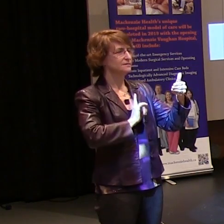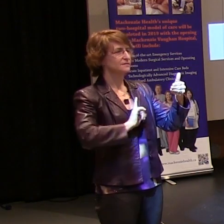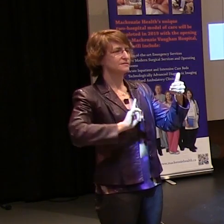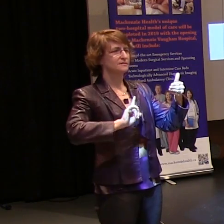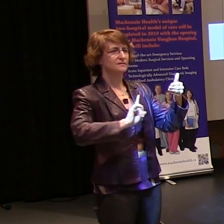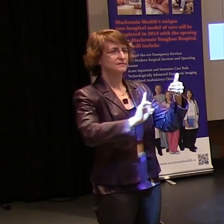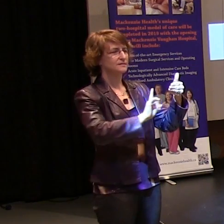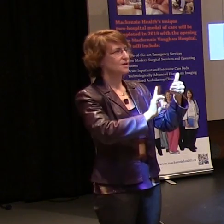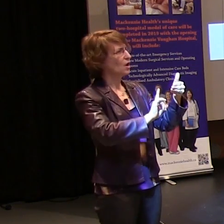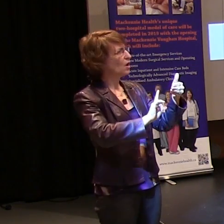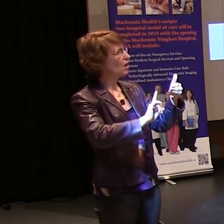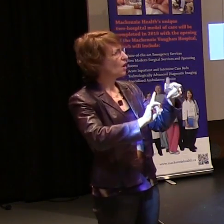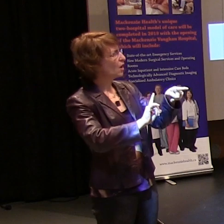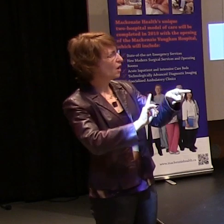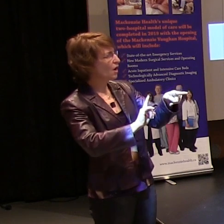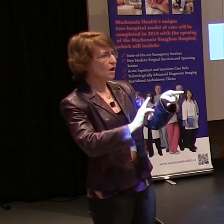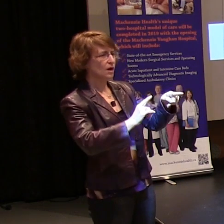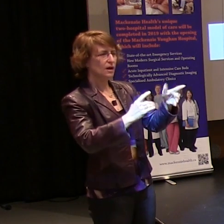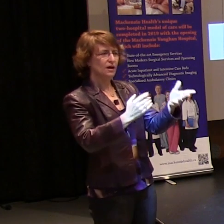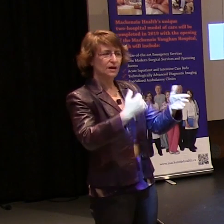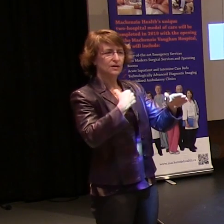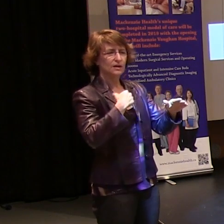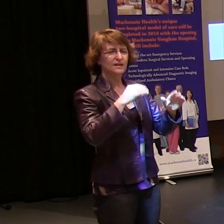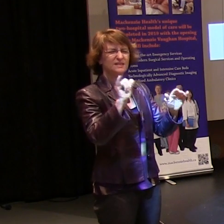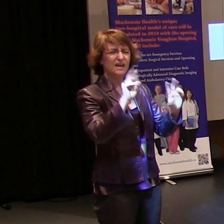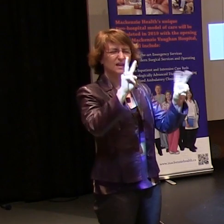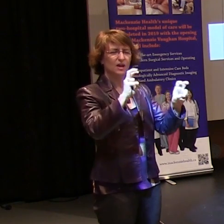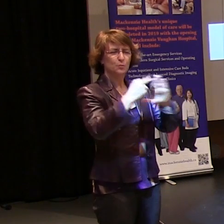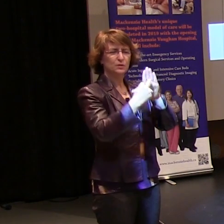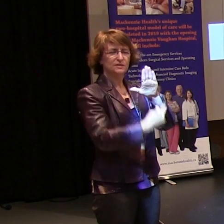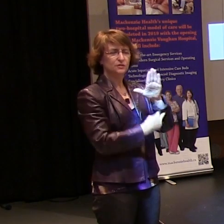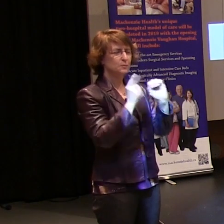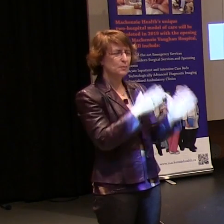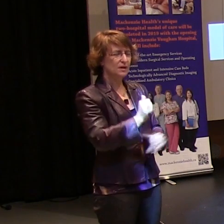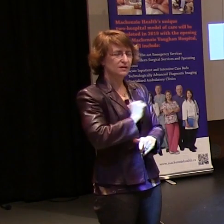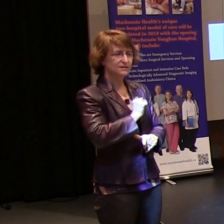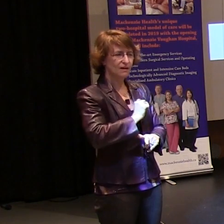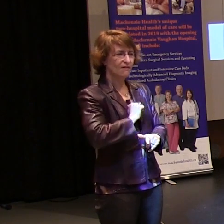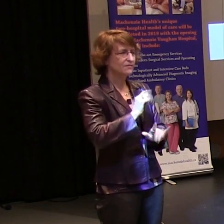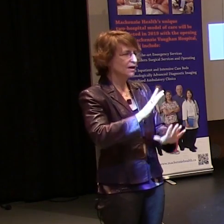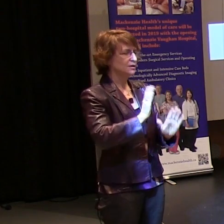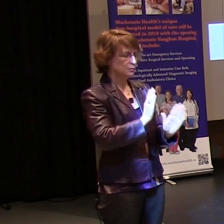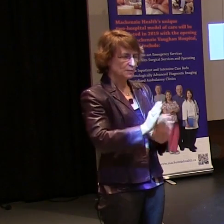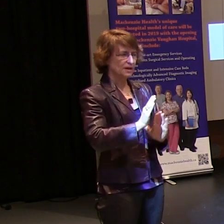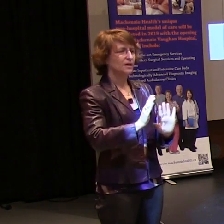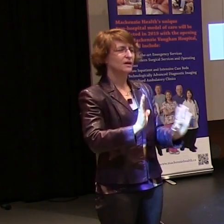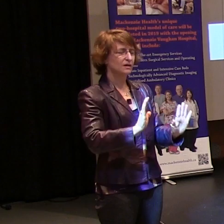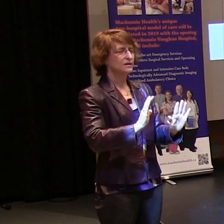have something like a bridge that you have a time to prepare yourself to the new environment, and a lot